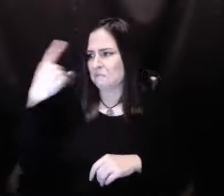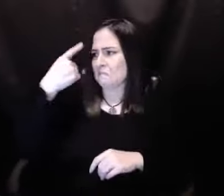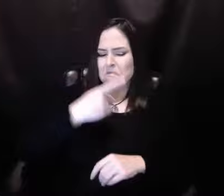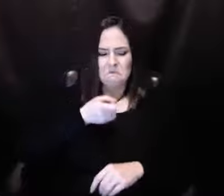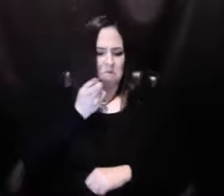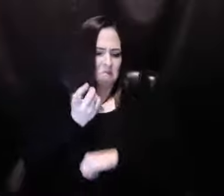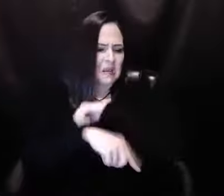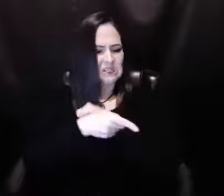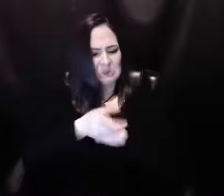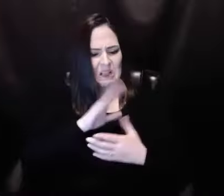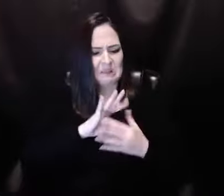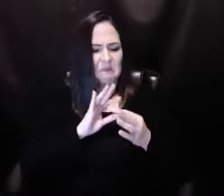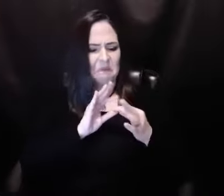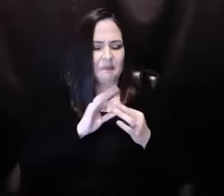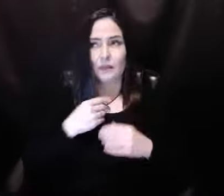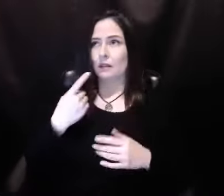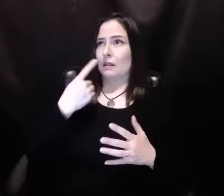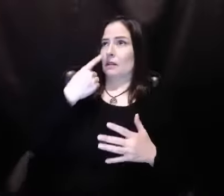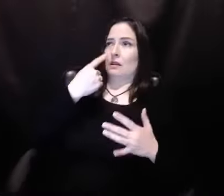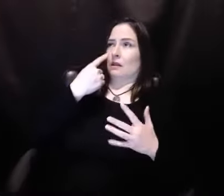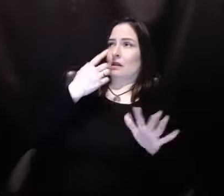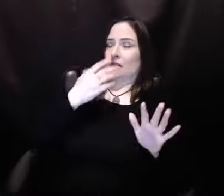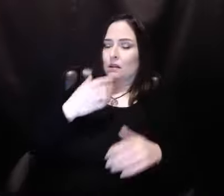me and was punishing me. And